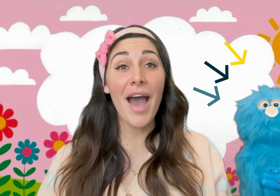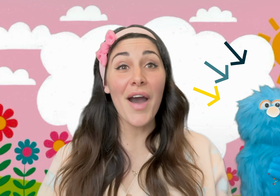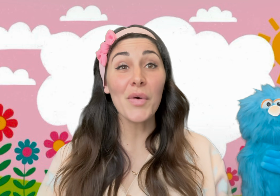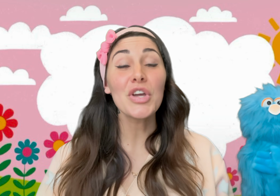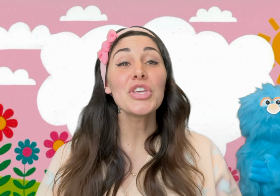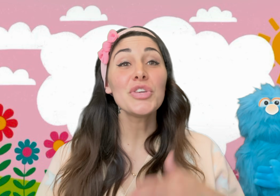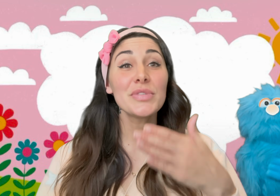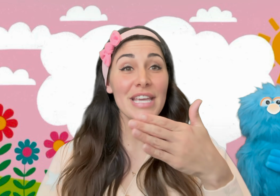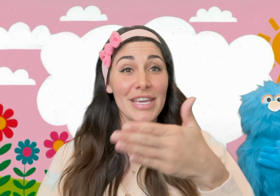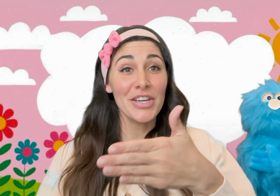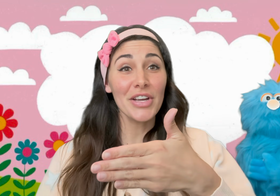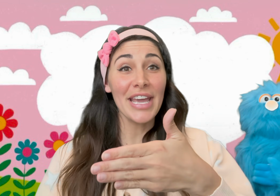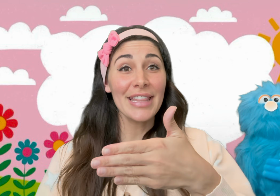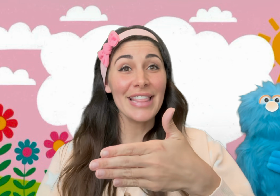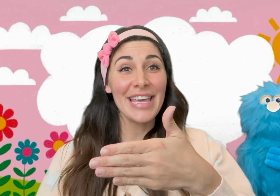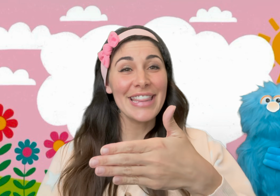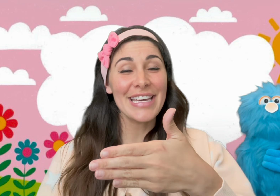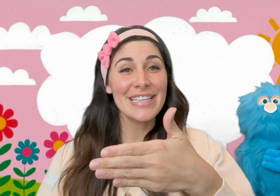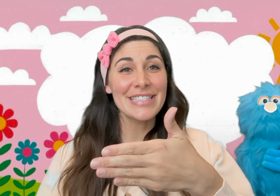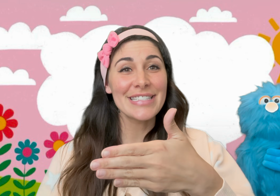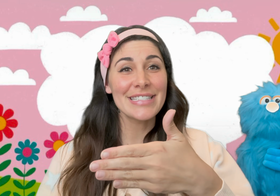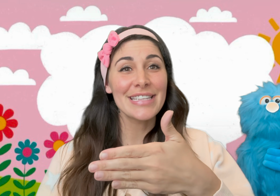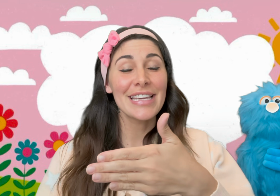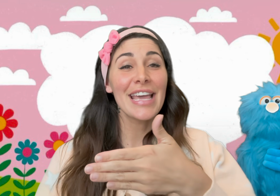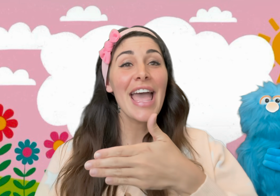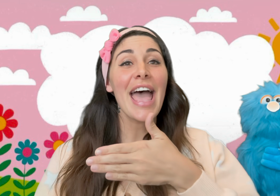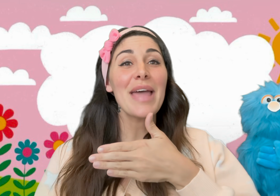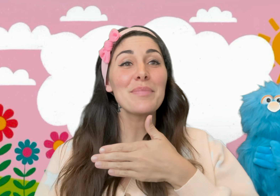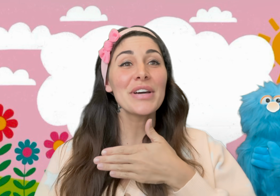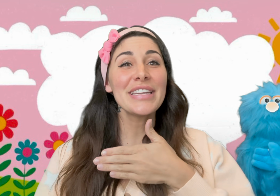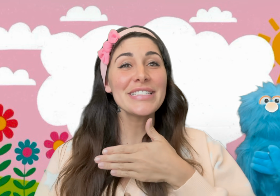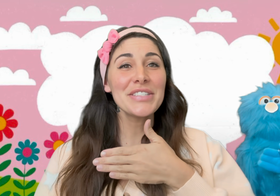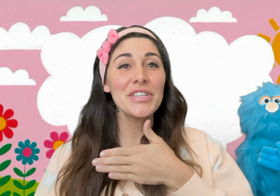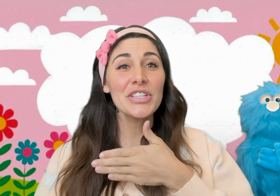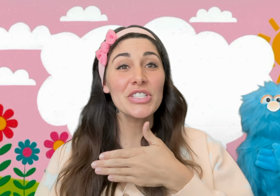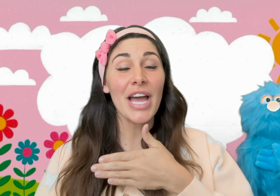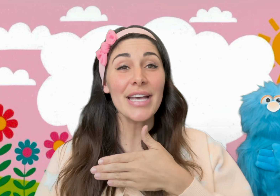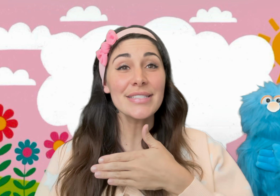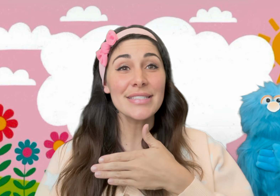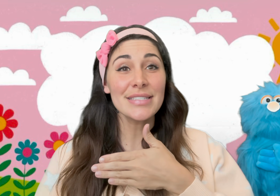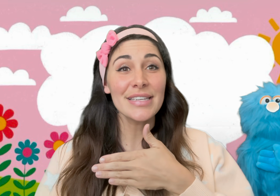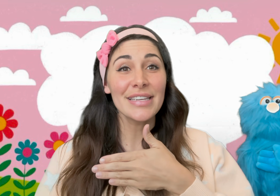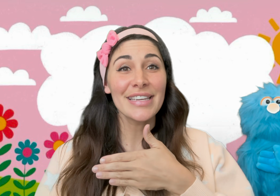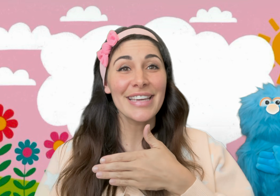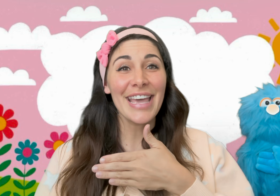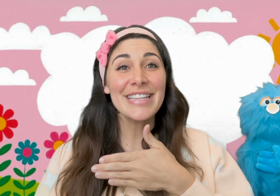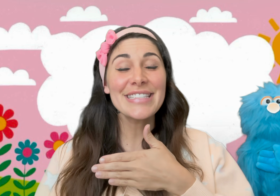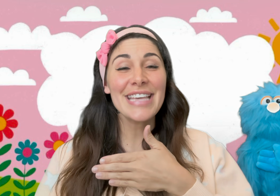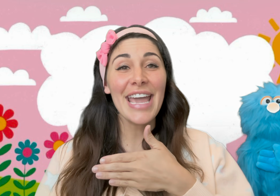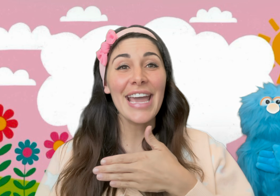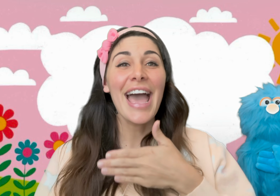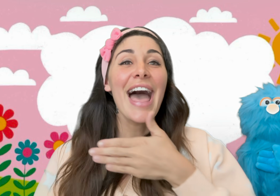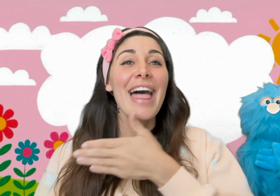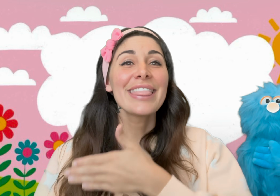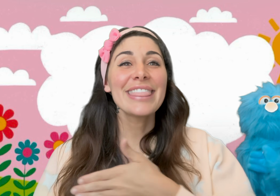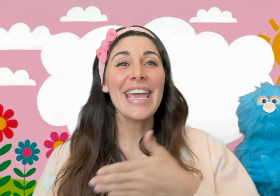Wow, you take your hand like this and put it to your chest and say, thank